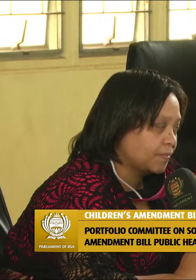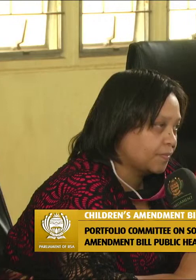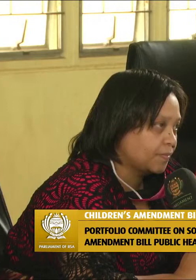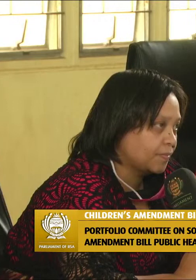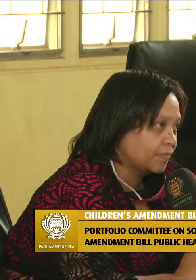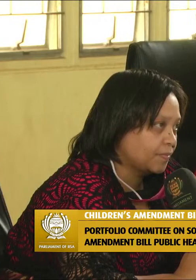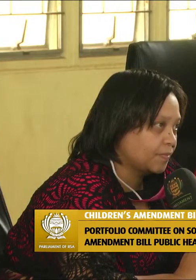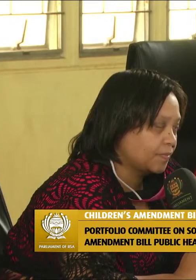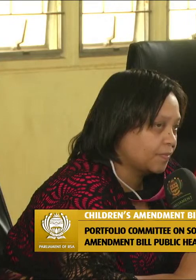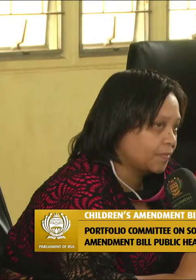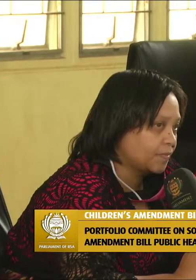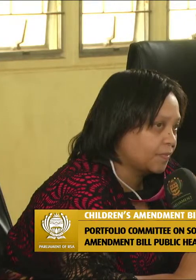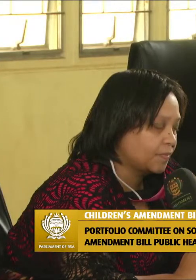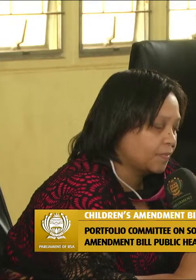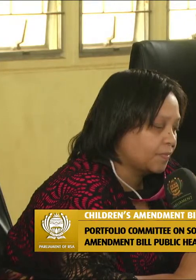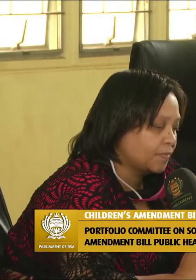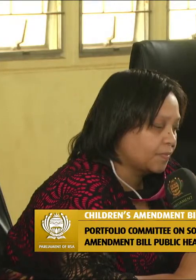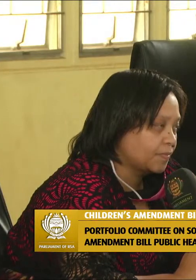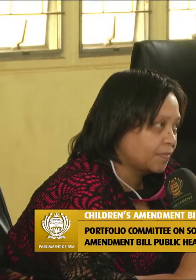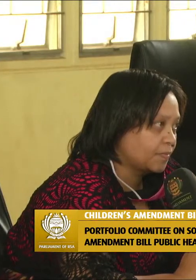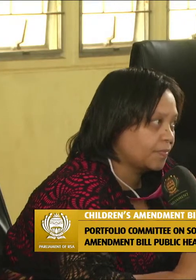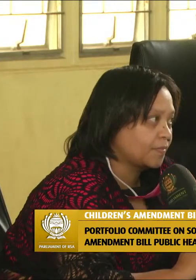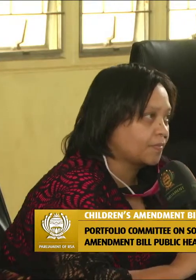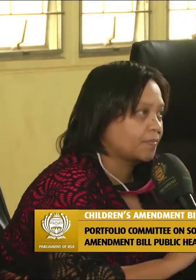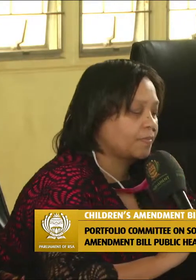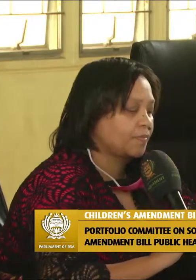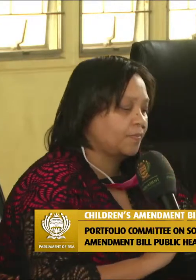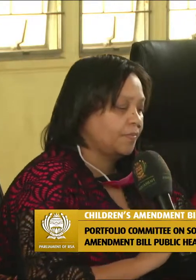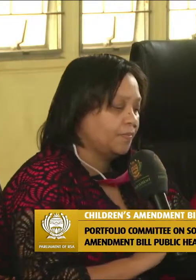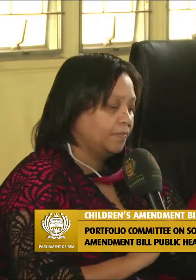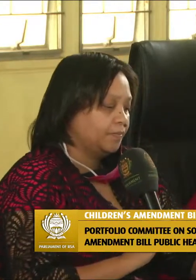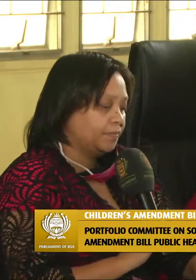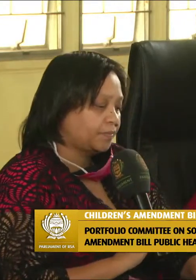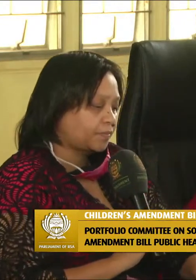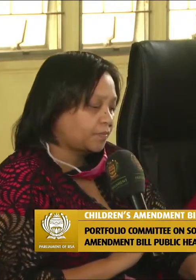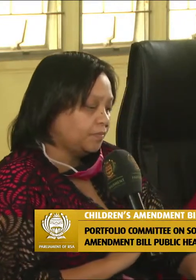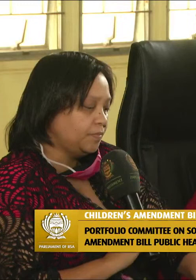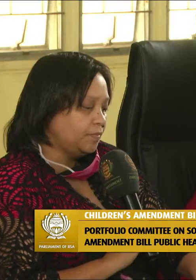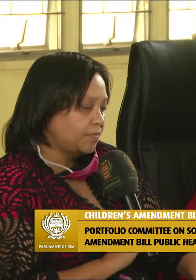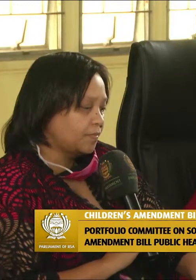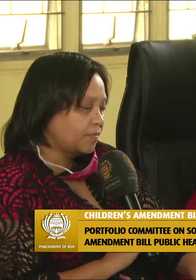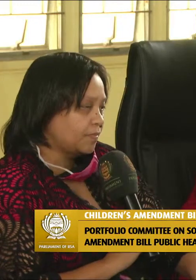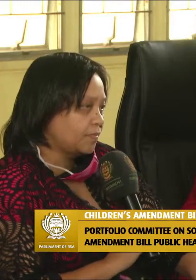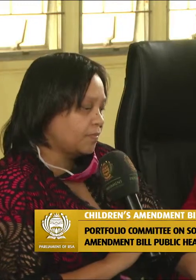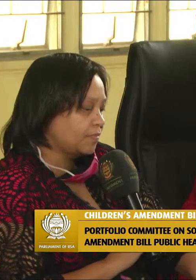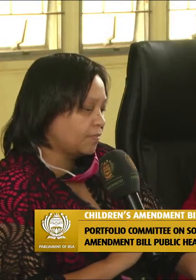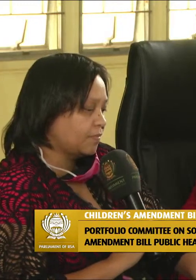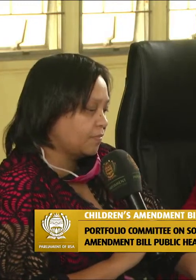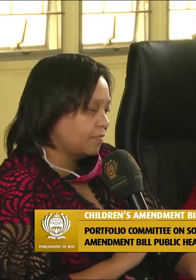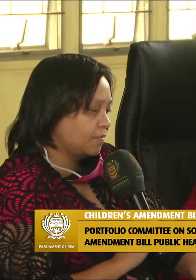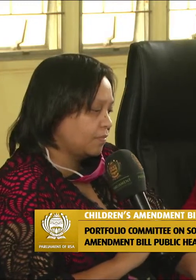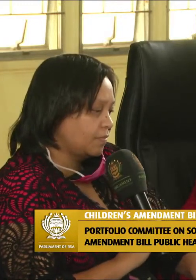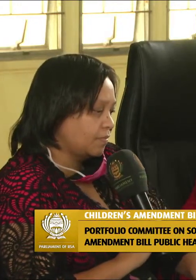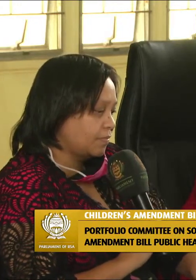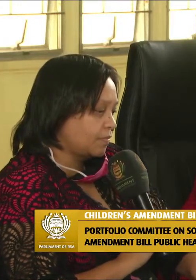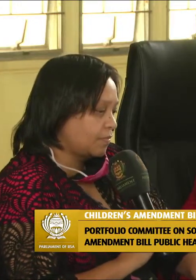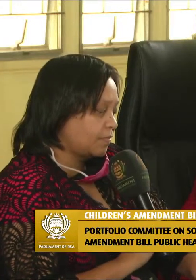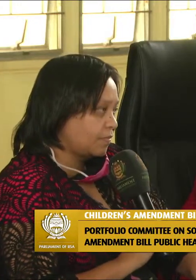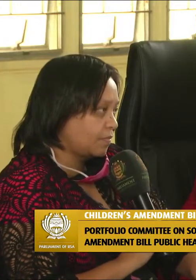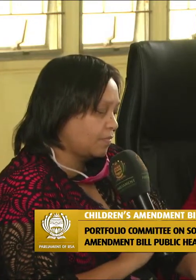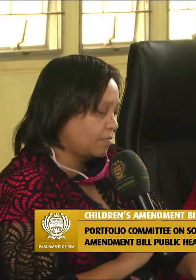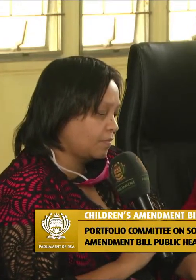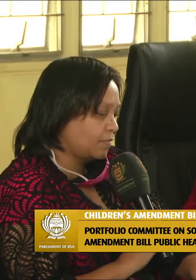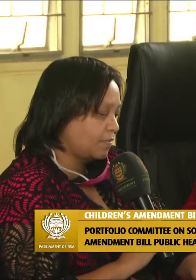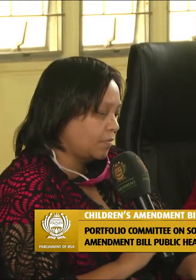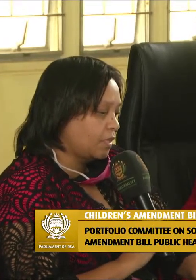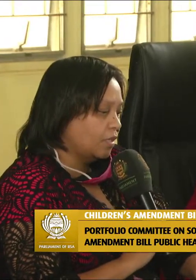bhekana nakho ezinkantolo zobulungiswa kubameli bomndeni nalapha ezinkantolo zesondlo